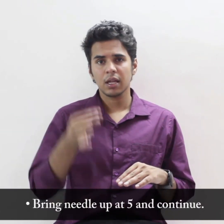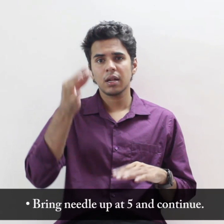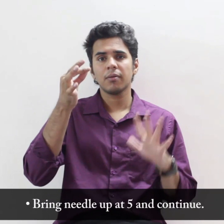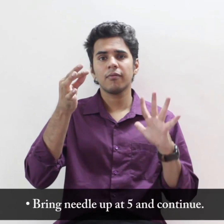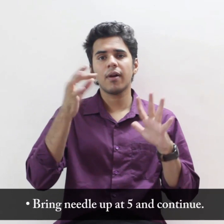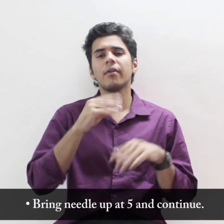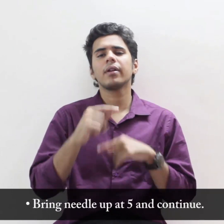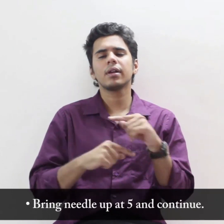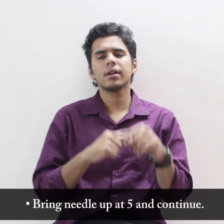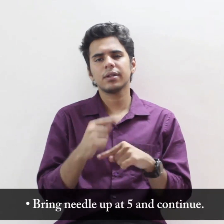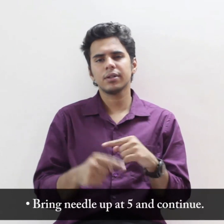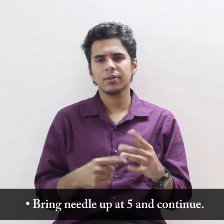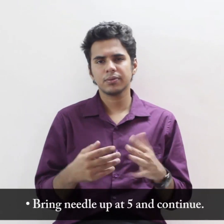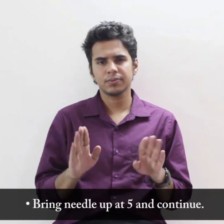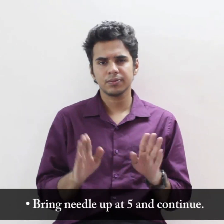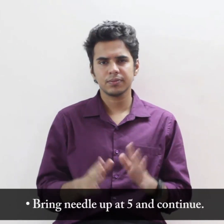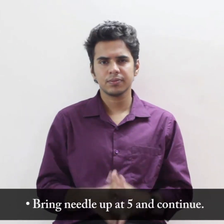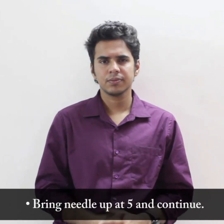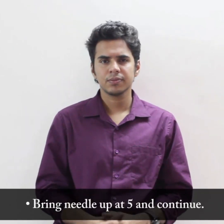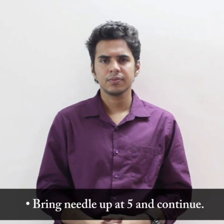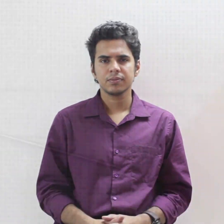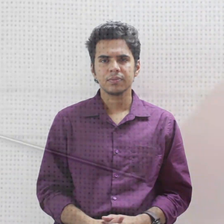Bring needle up at 5 and continue.